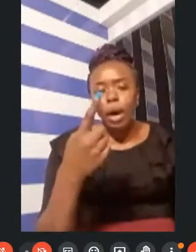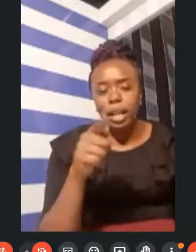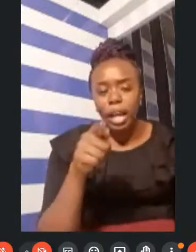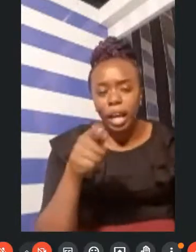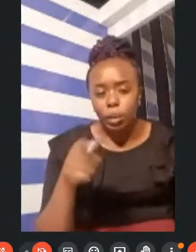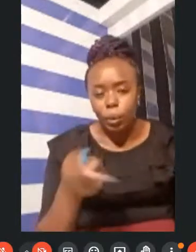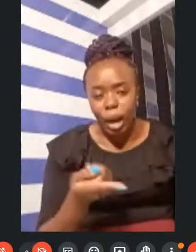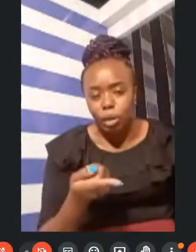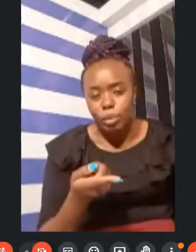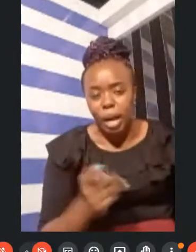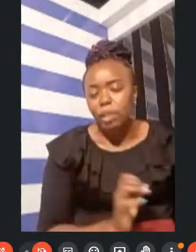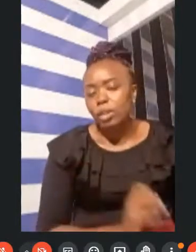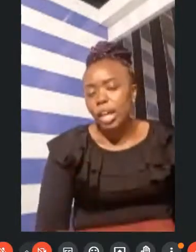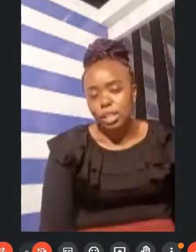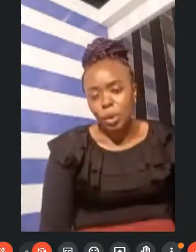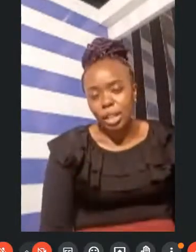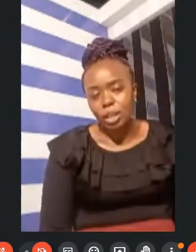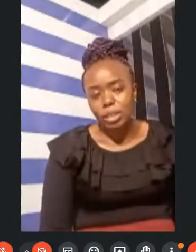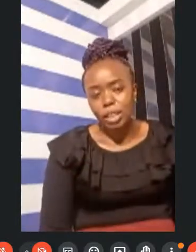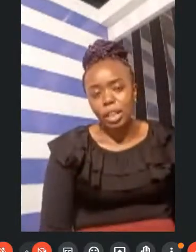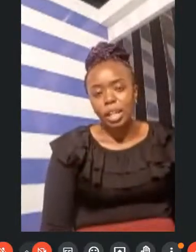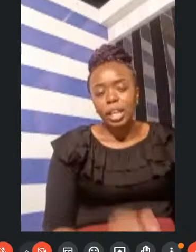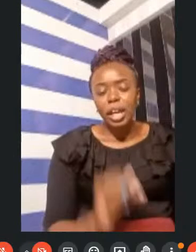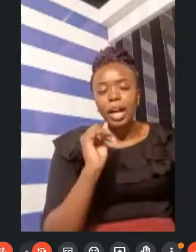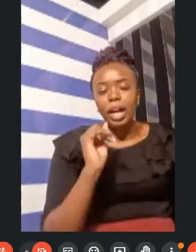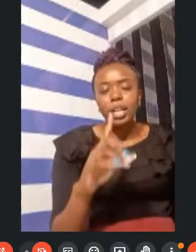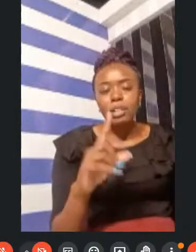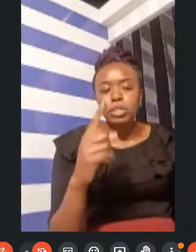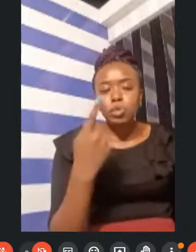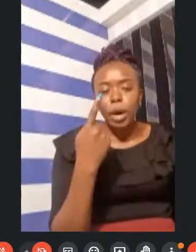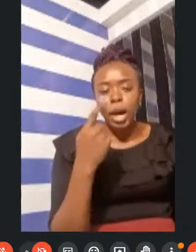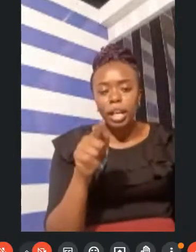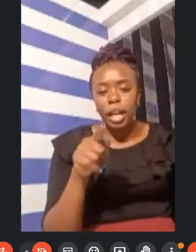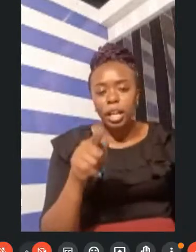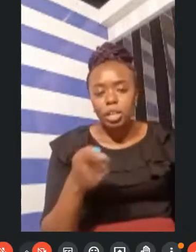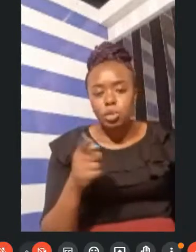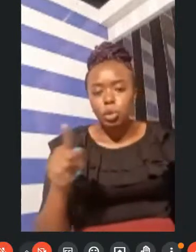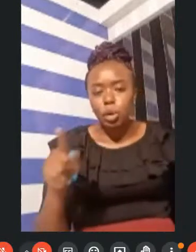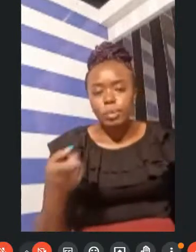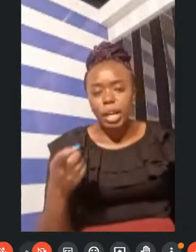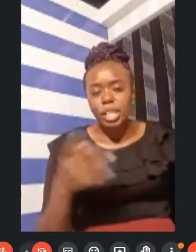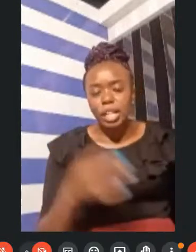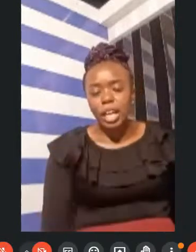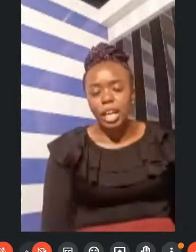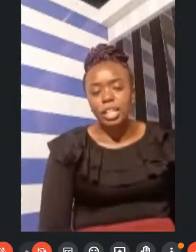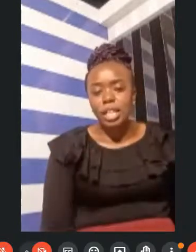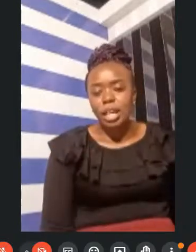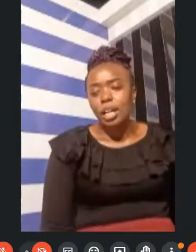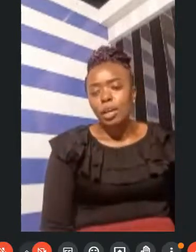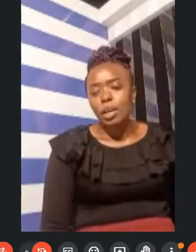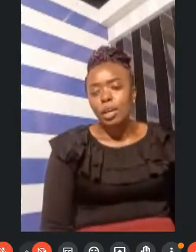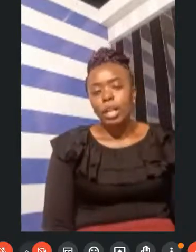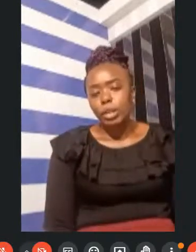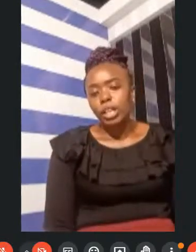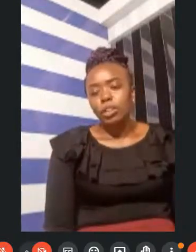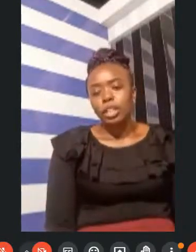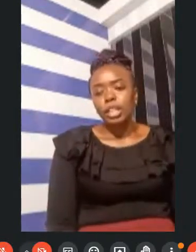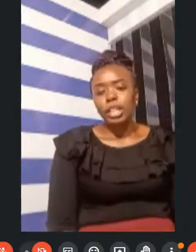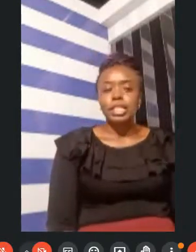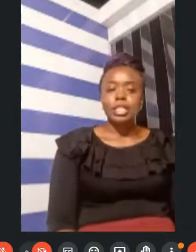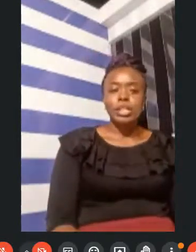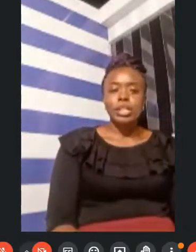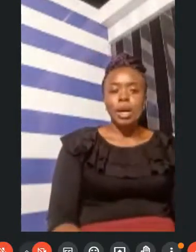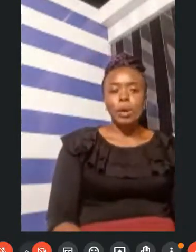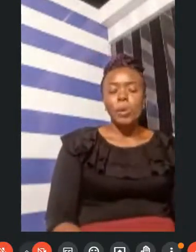if it's 1 and 1 comma, I know that is 1,000. Yeah, if it's 1 and 2 commas, that is 1